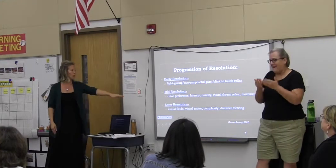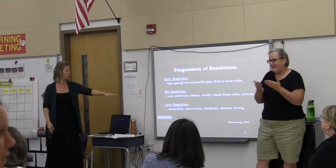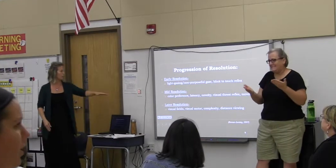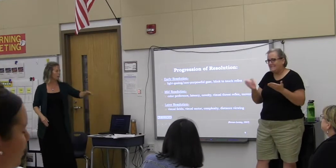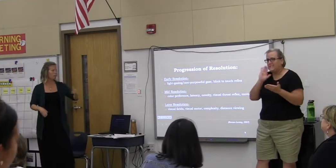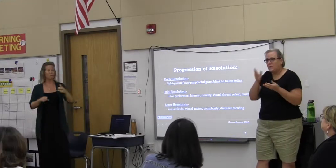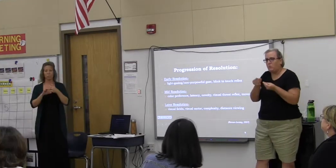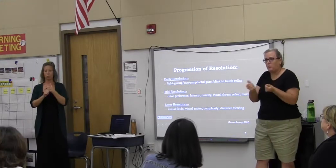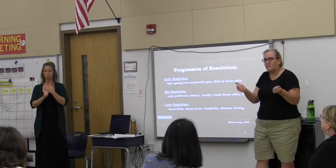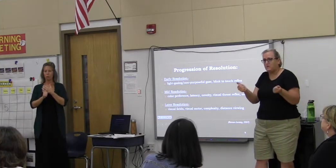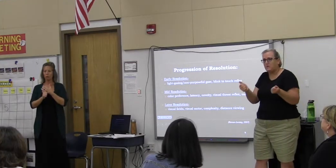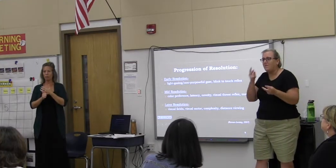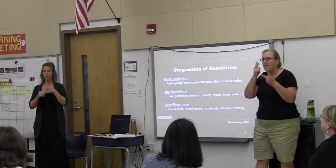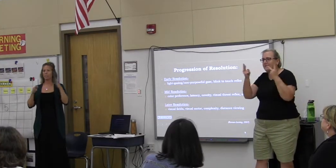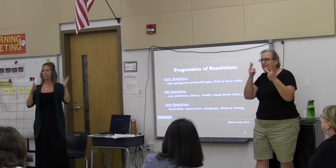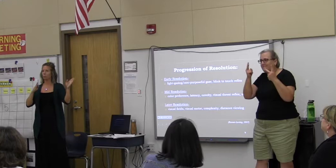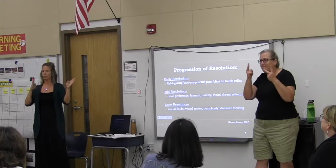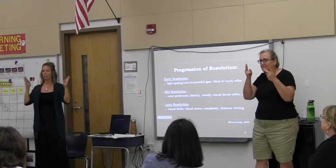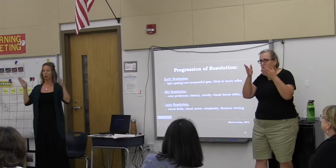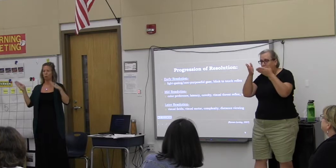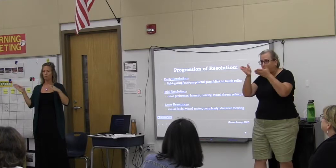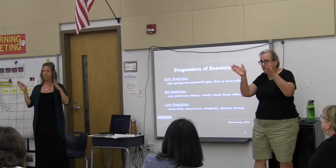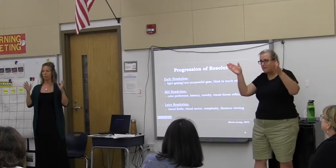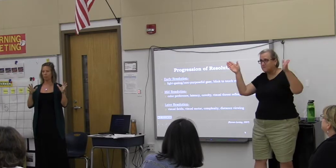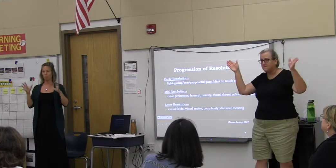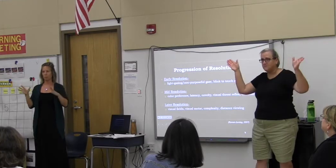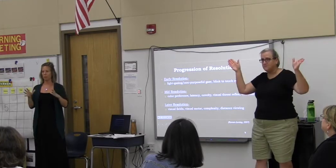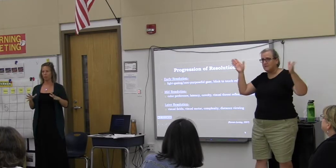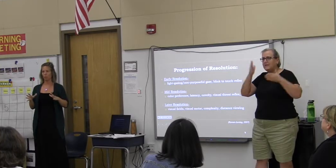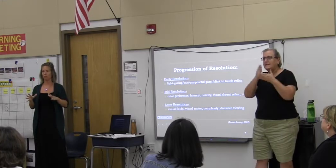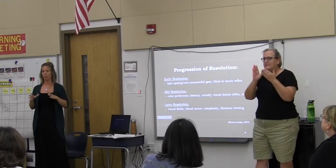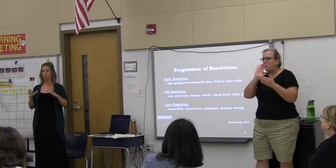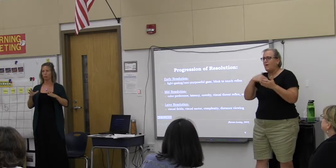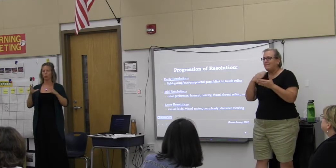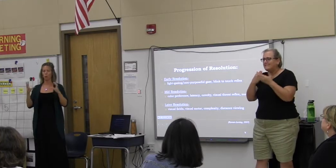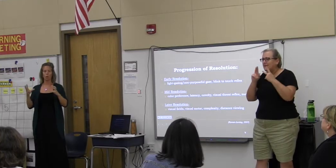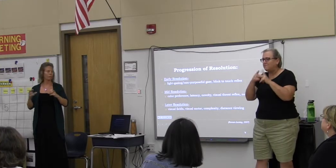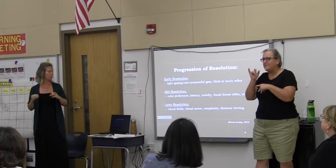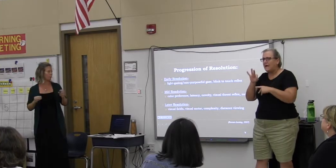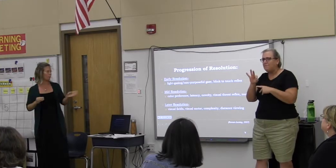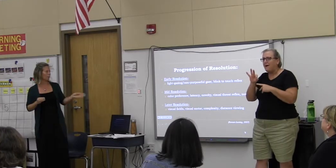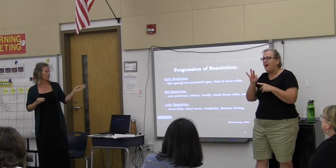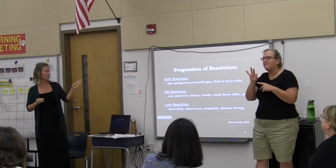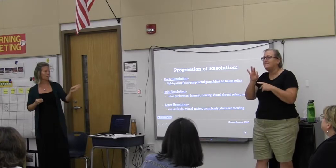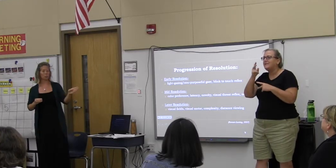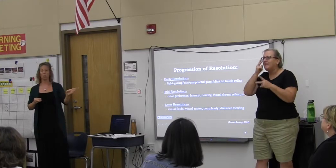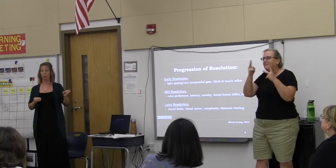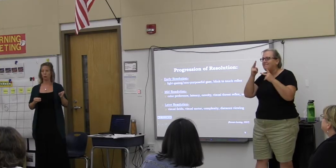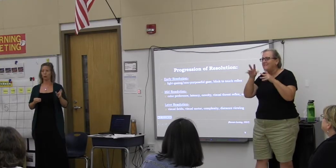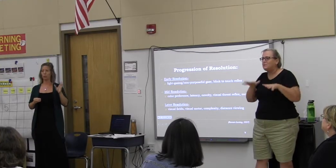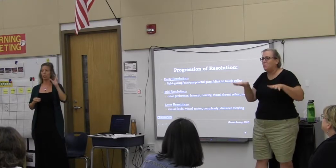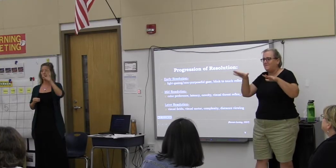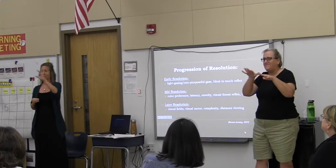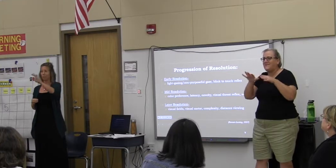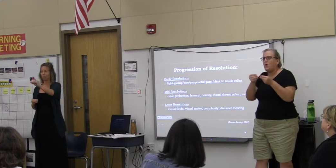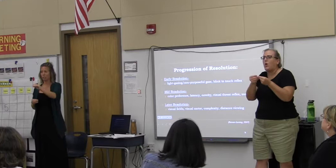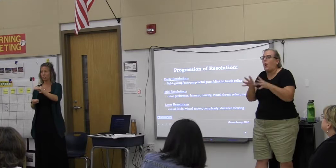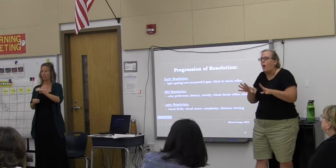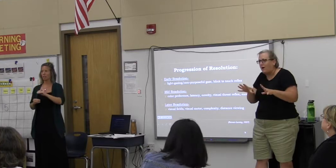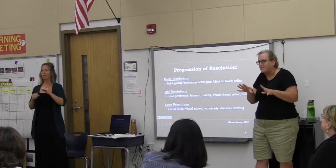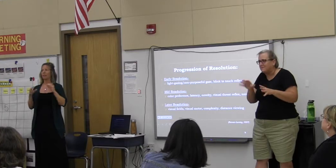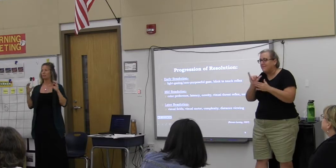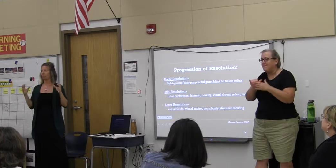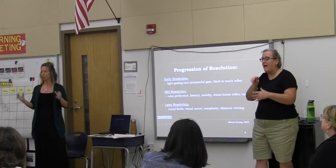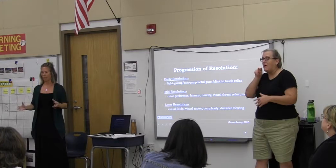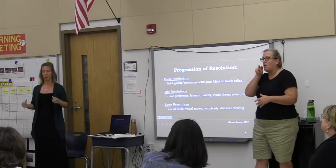that resolve. Visual field, kids will tend to always have some type of visual field loss. Visual motor, that looking and